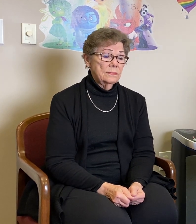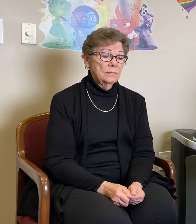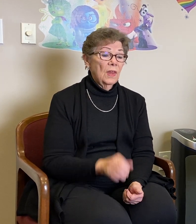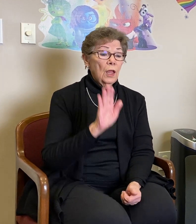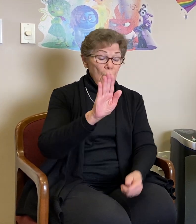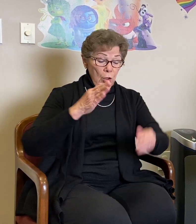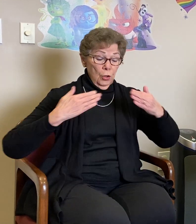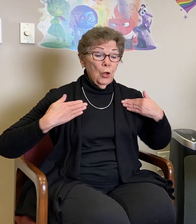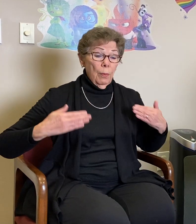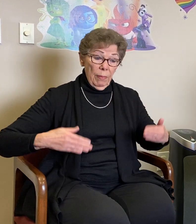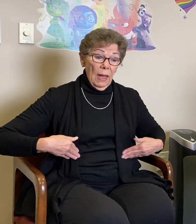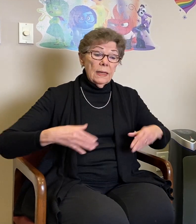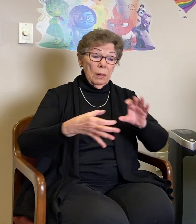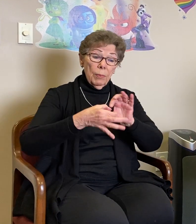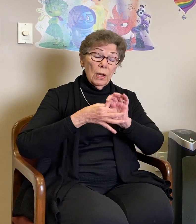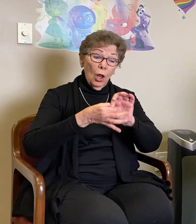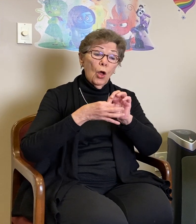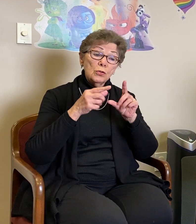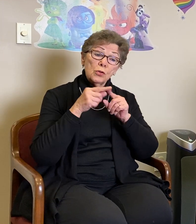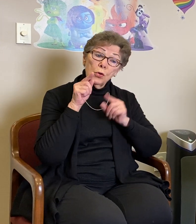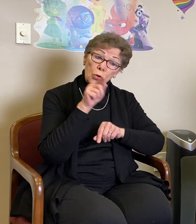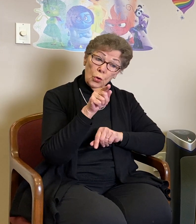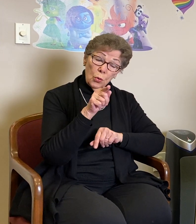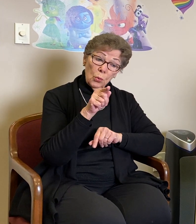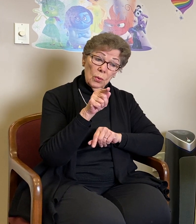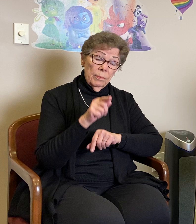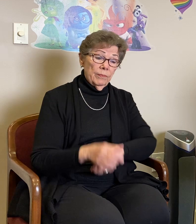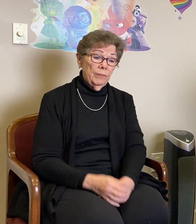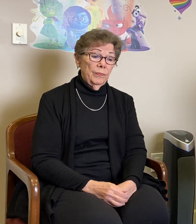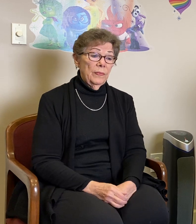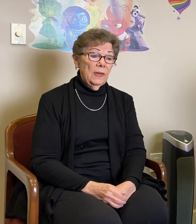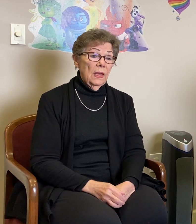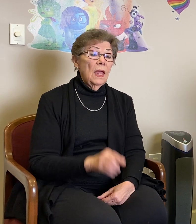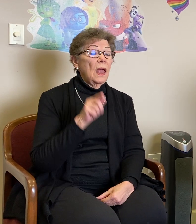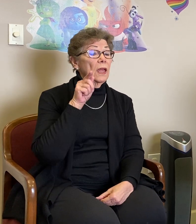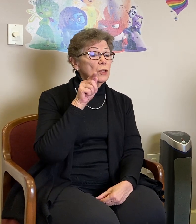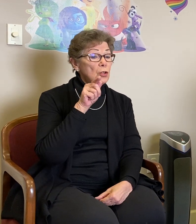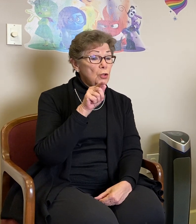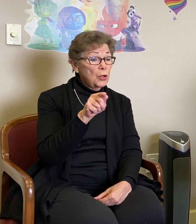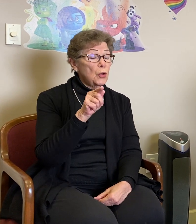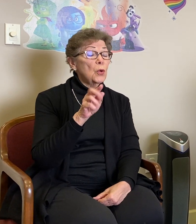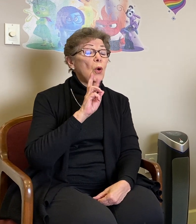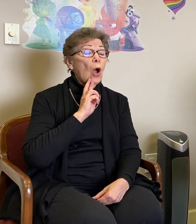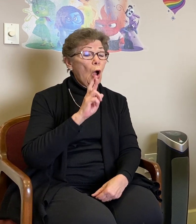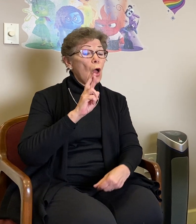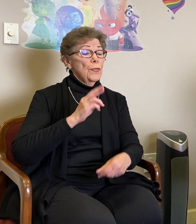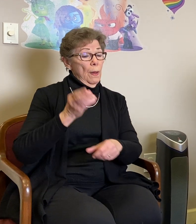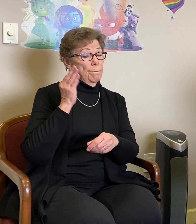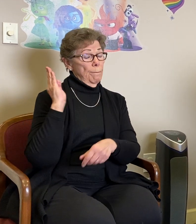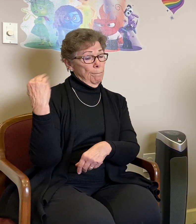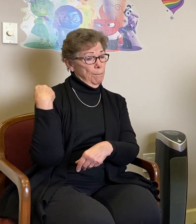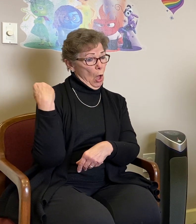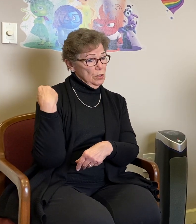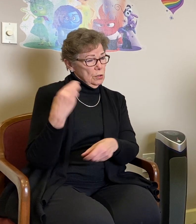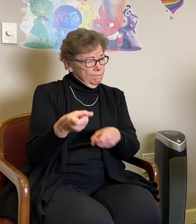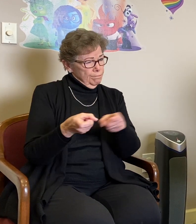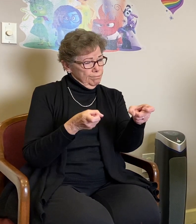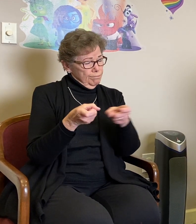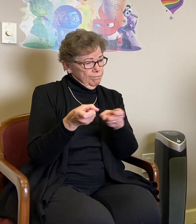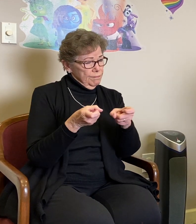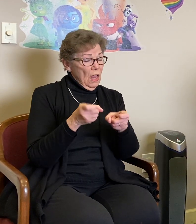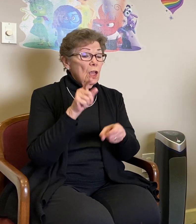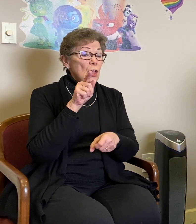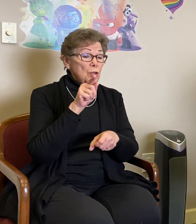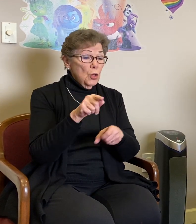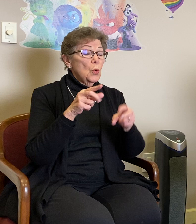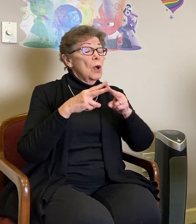Your body belongs to you, and you are the boss of it. You